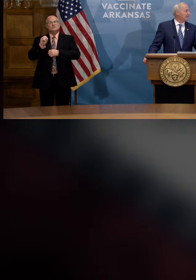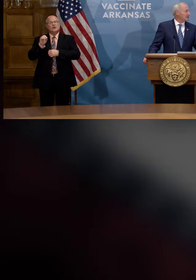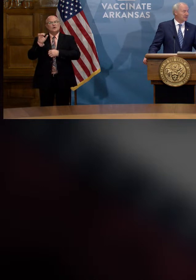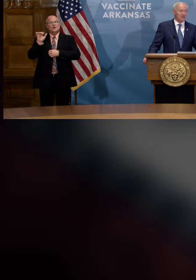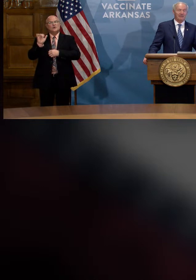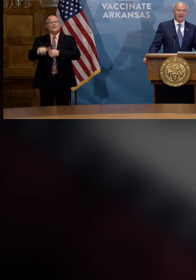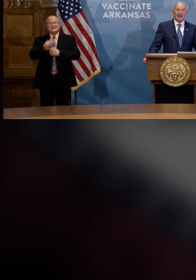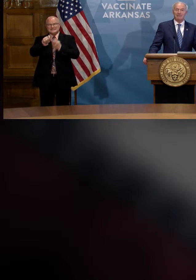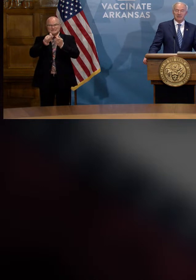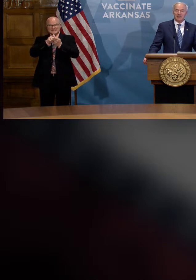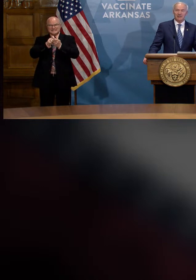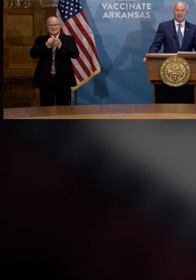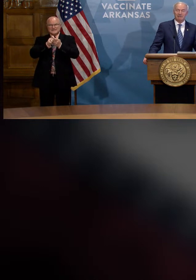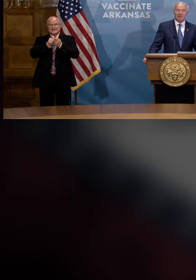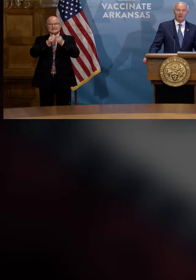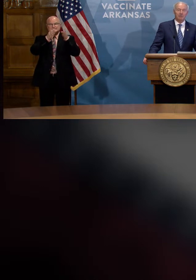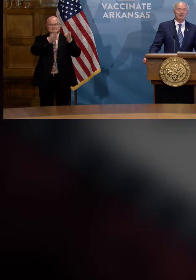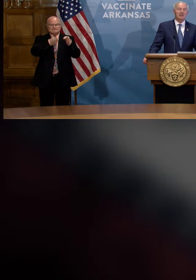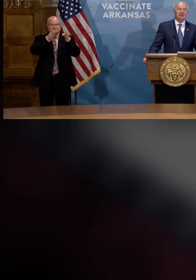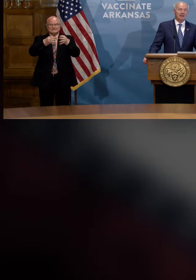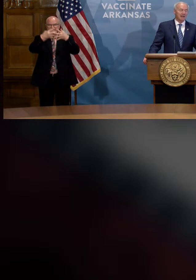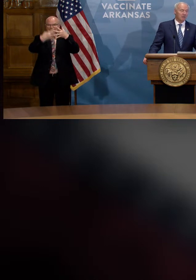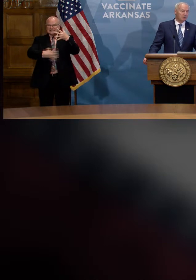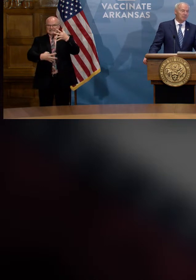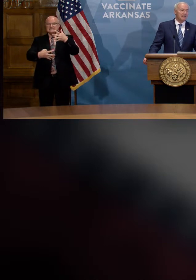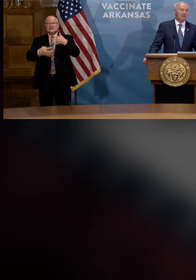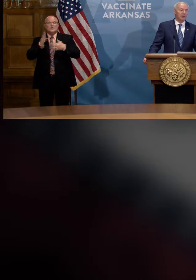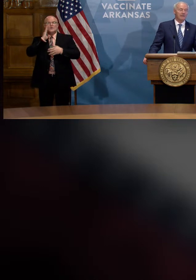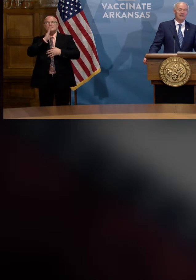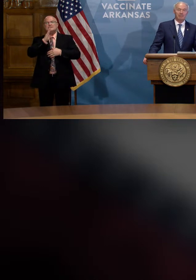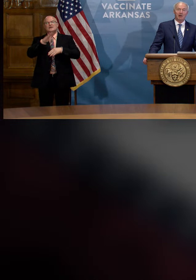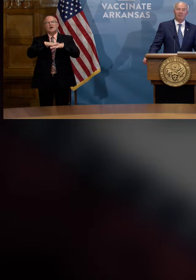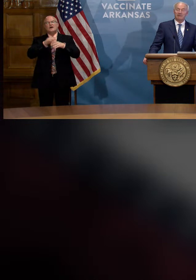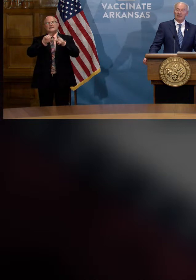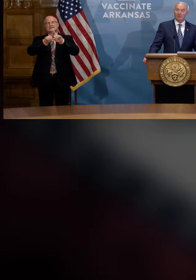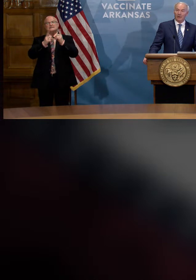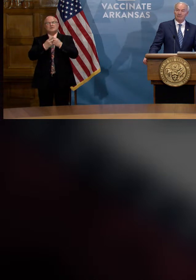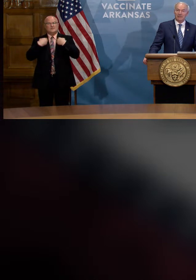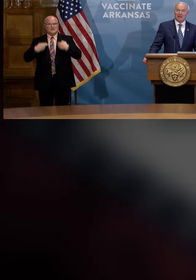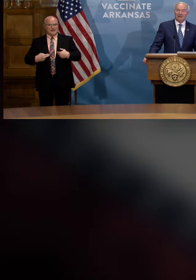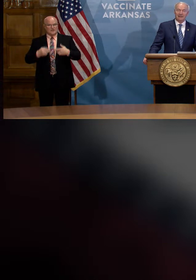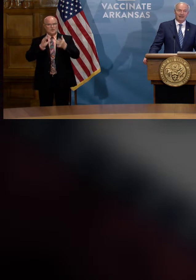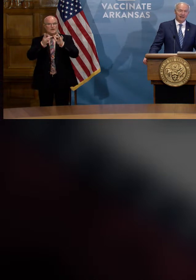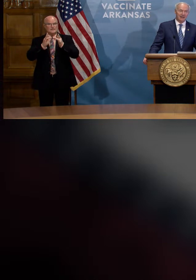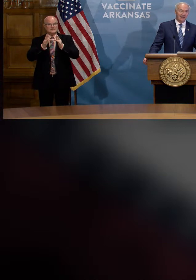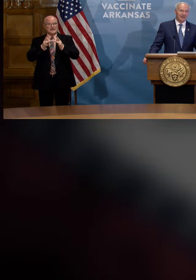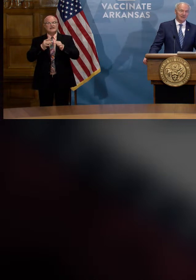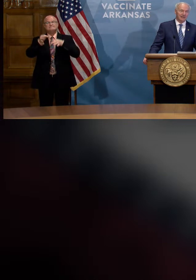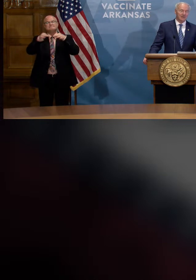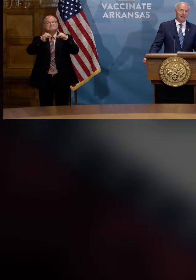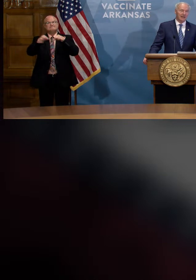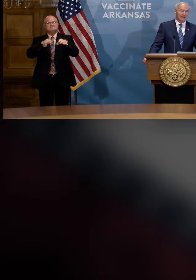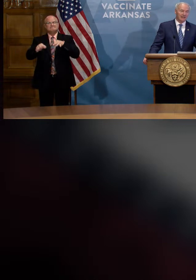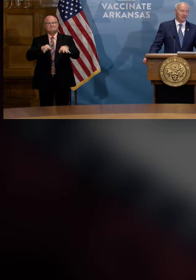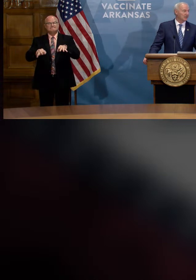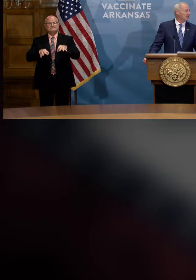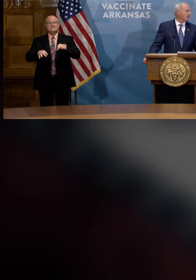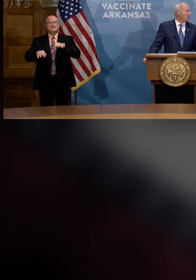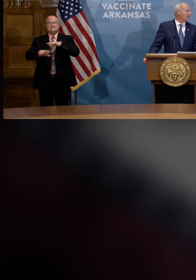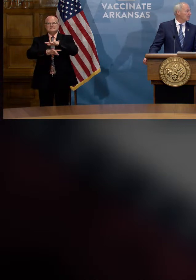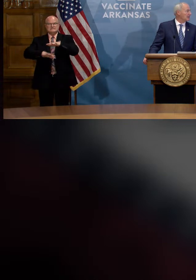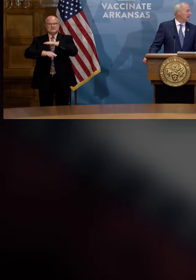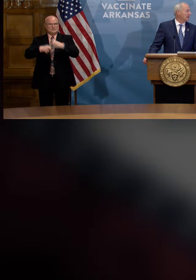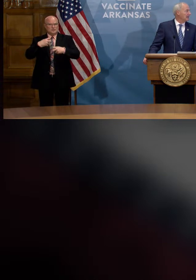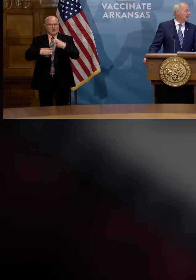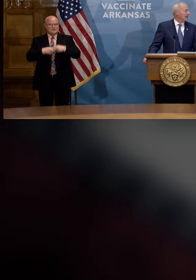the specific itemization of those would be on the Department of Health website that outlines the underlying conditions